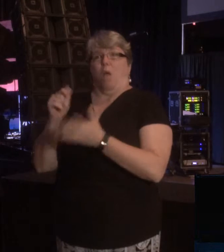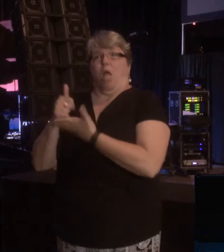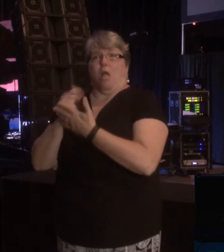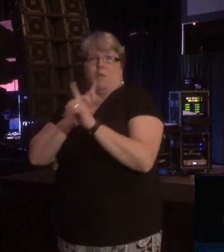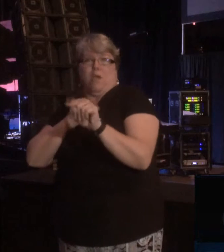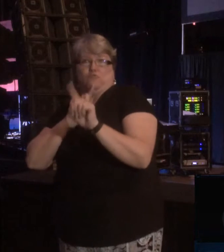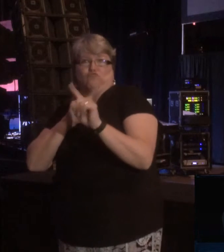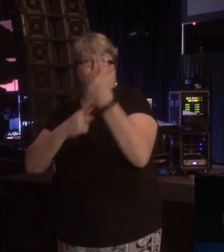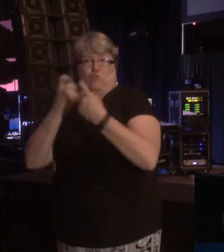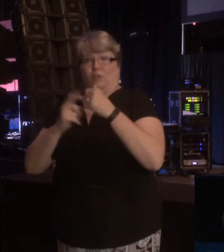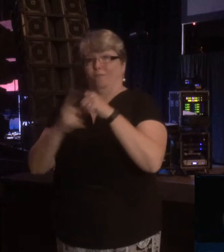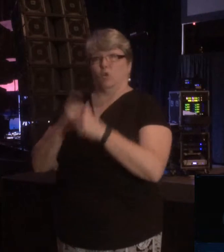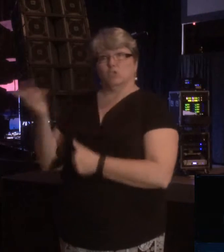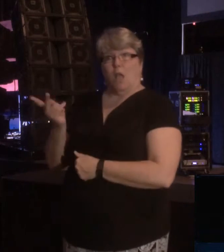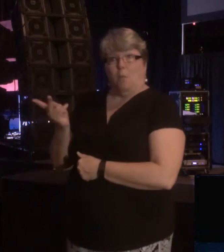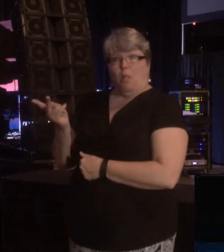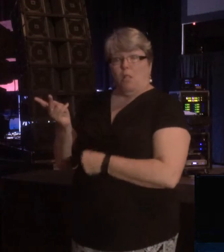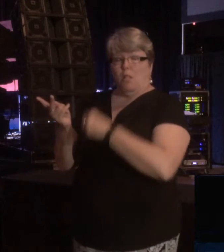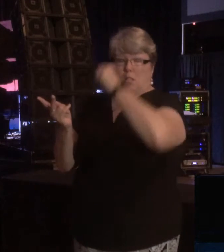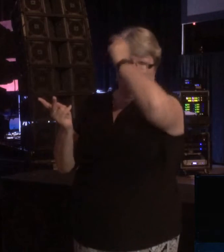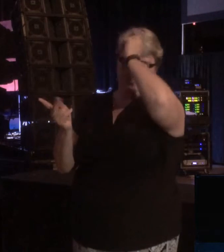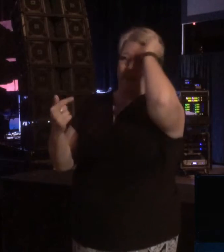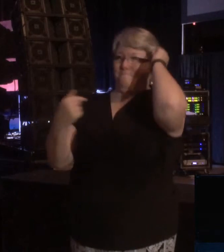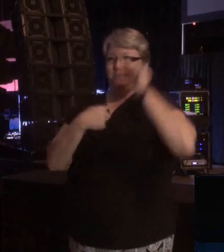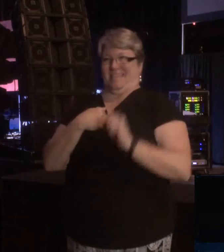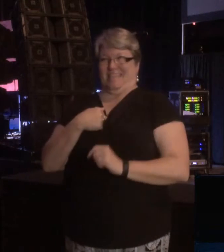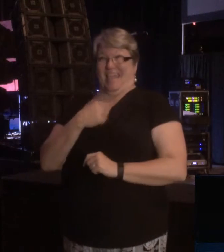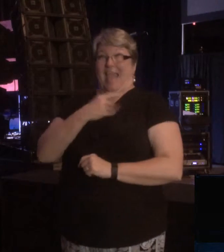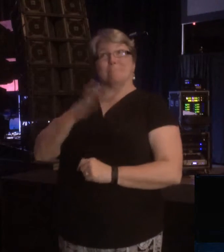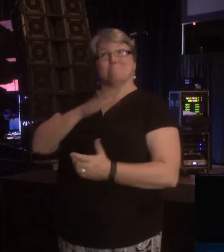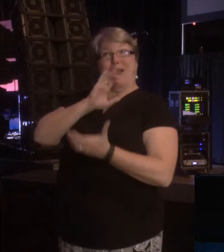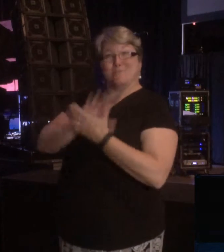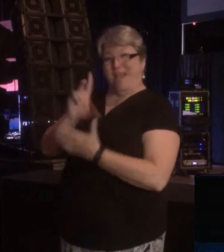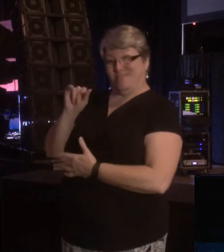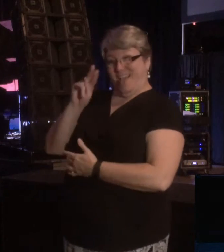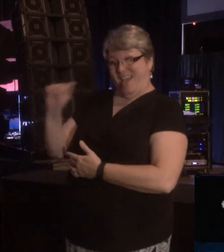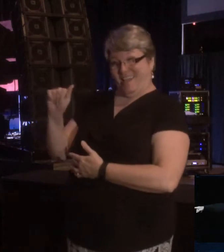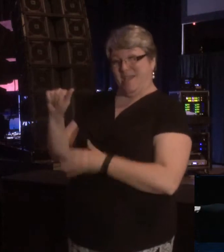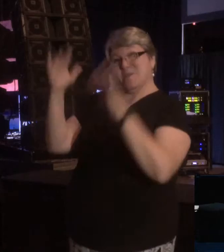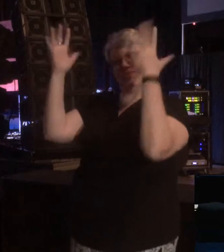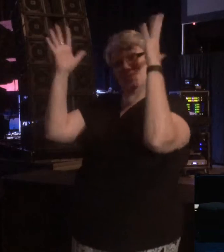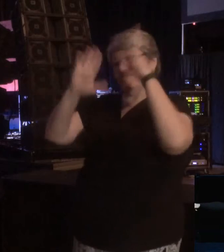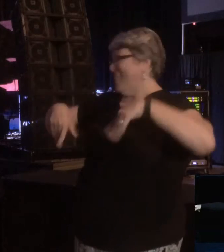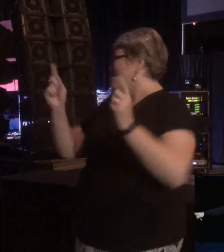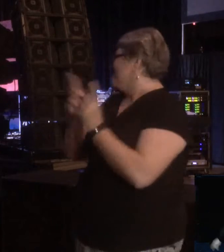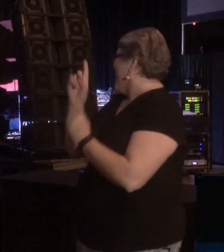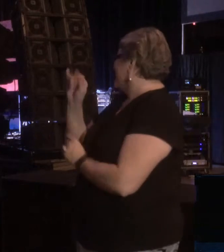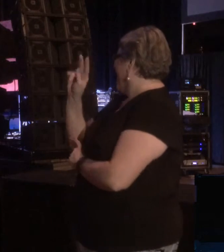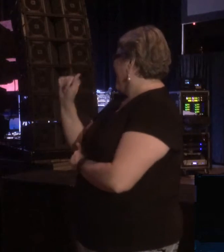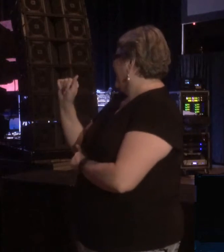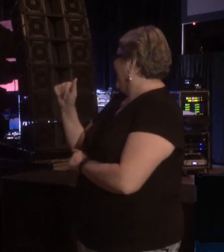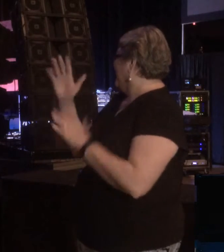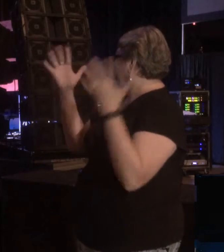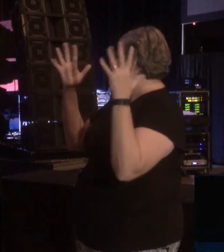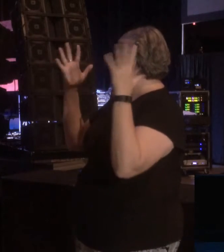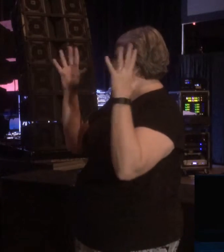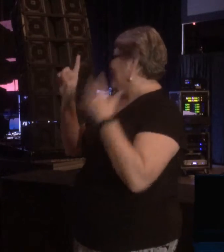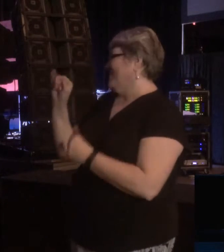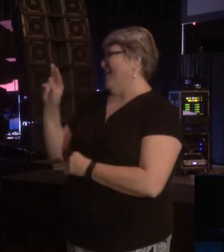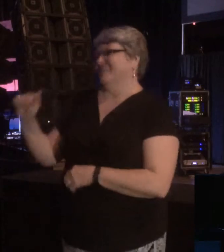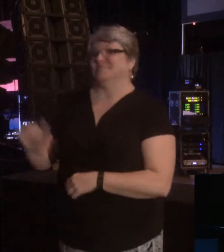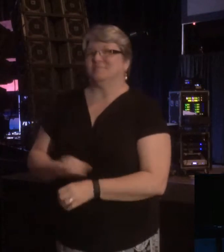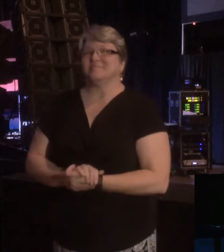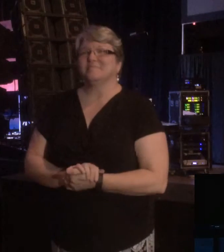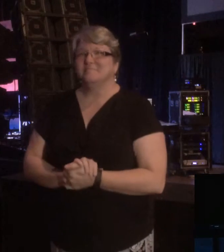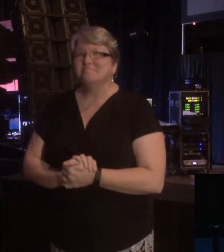like that. And I thought, I want to address those, but I'm not sure how we're going to do it. I'm not sure what format. And then I just realized this is our opportunity. This is our